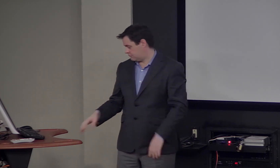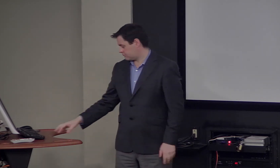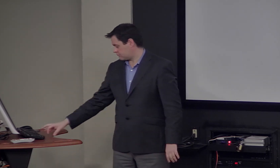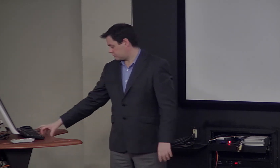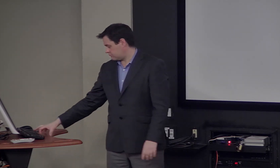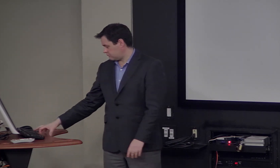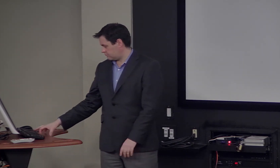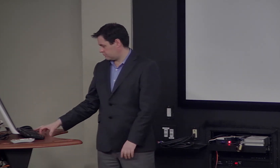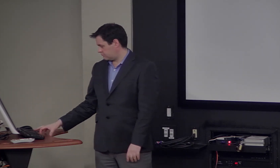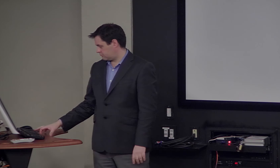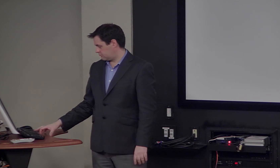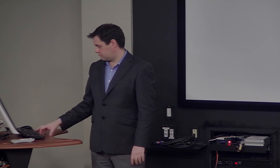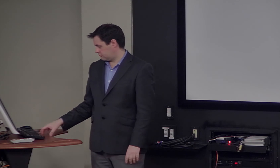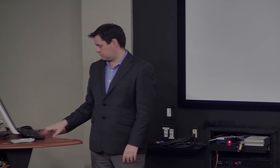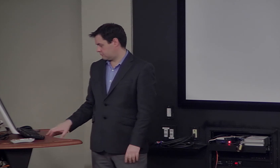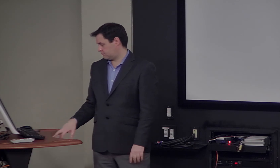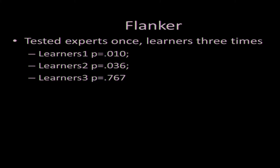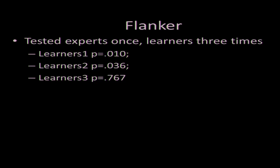So let me show you the numbers that match the bar graph.